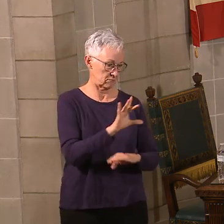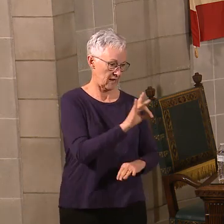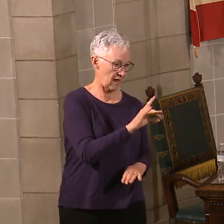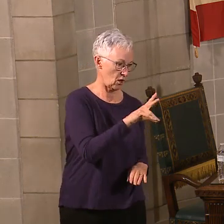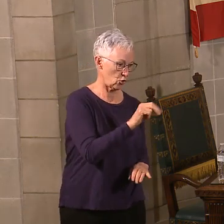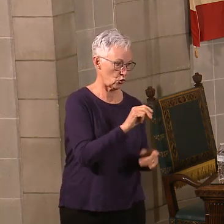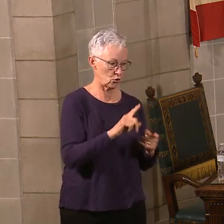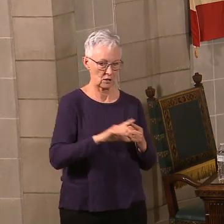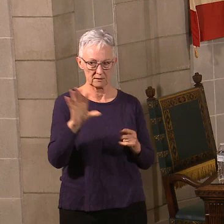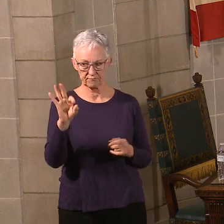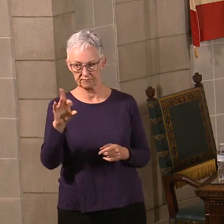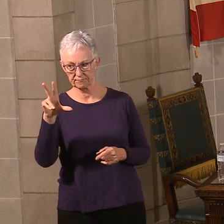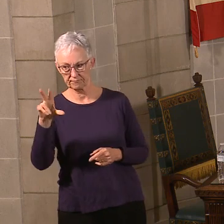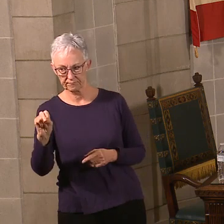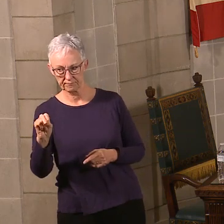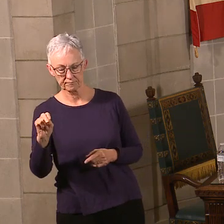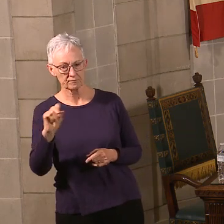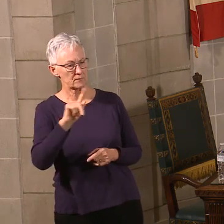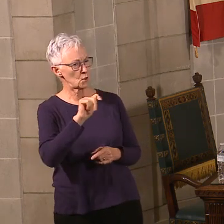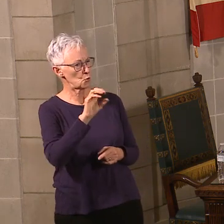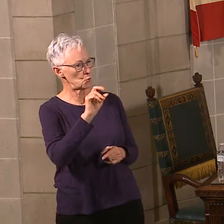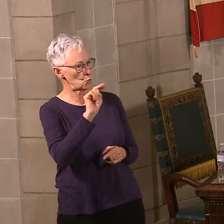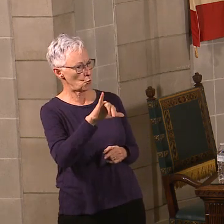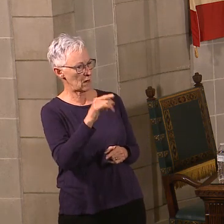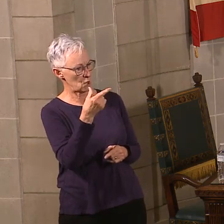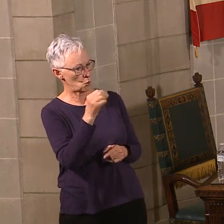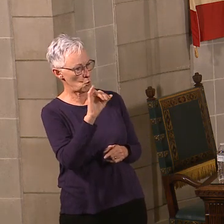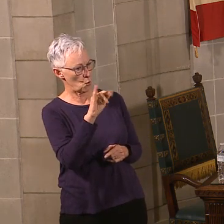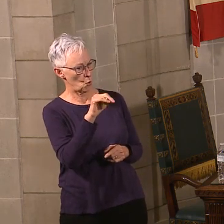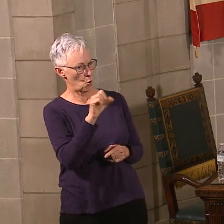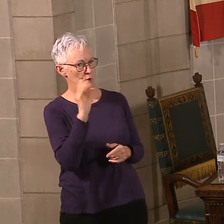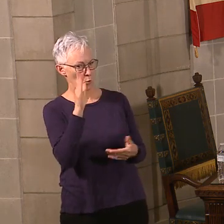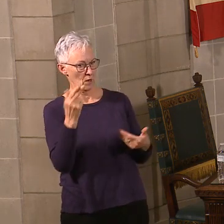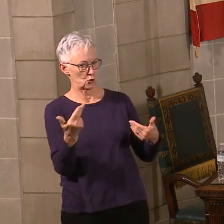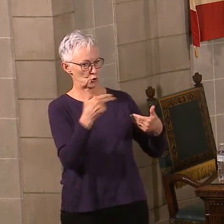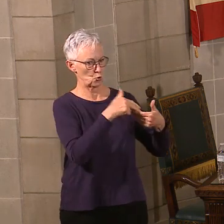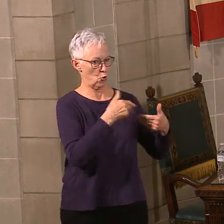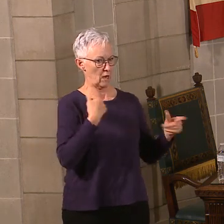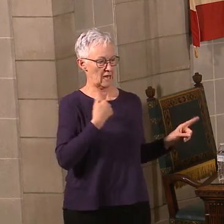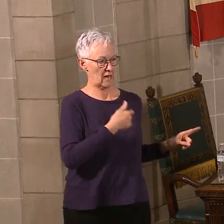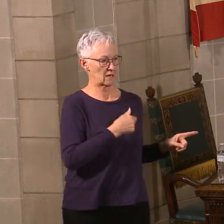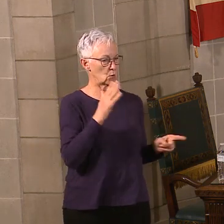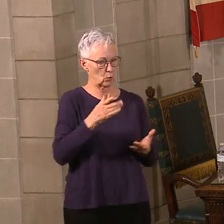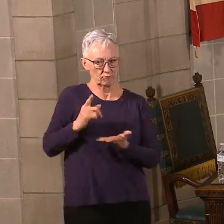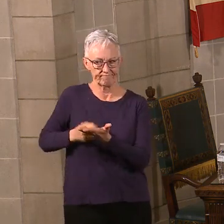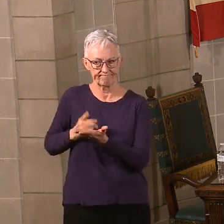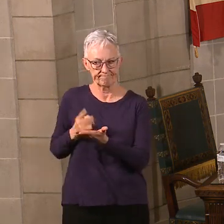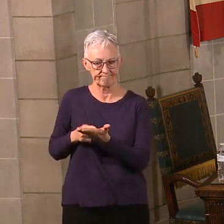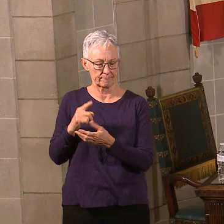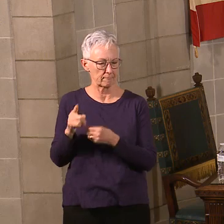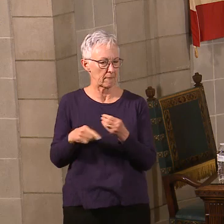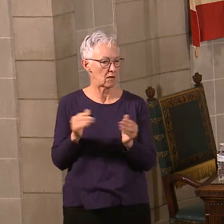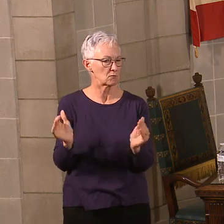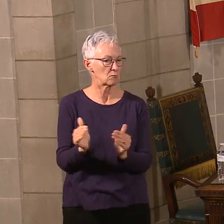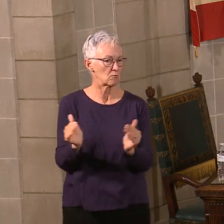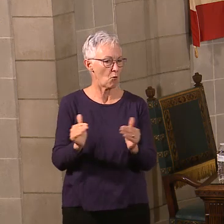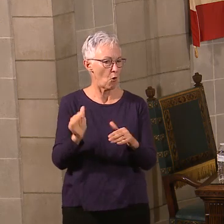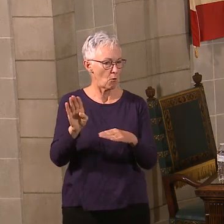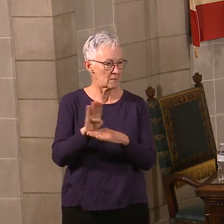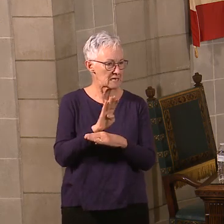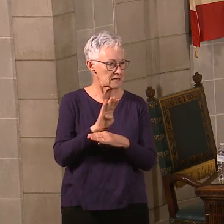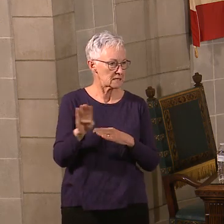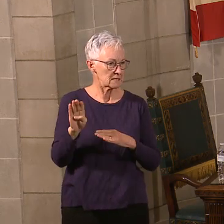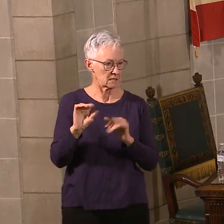Nebraska. I'll be joined by Tony Goins, who is our Director of Economic Development. We'll be talking about the Small Business Administration. We'll also have Dr. James Lawler